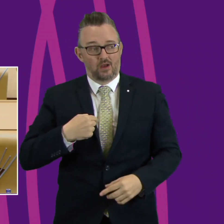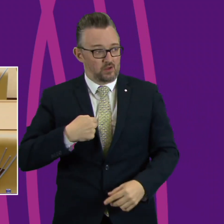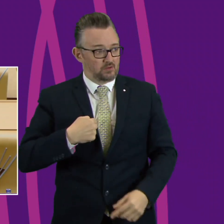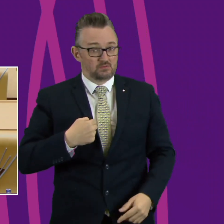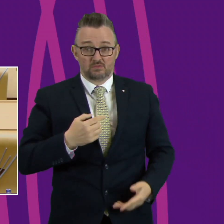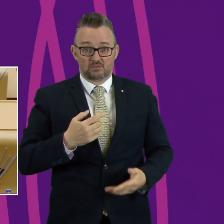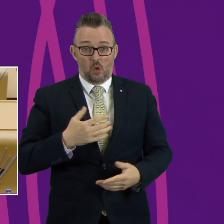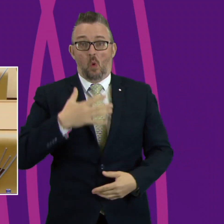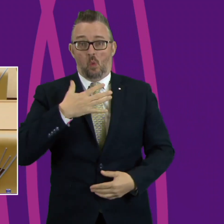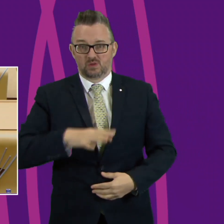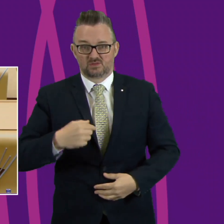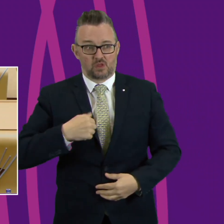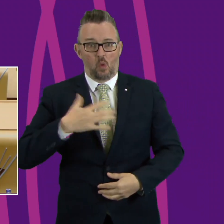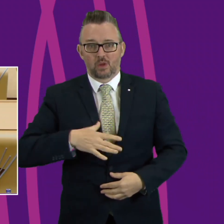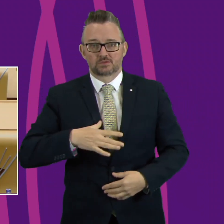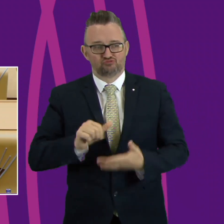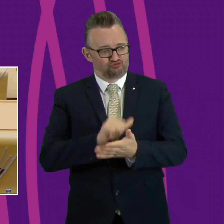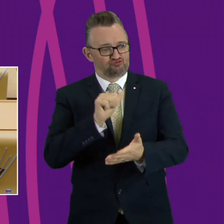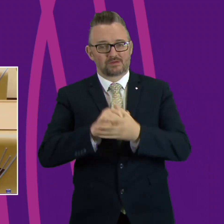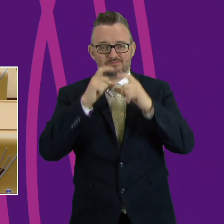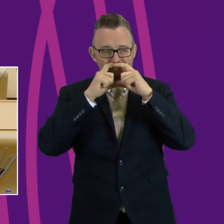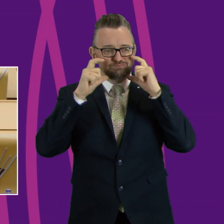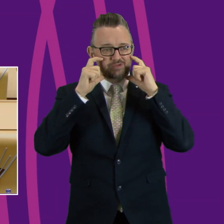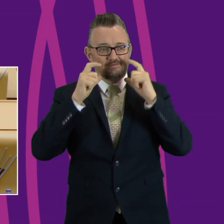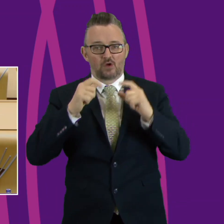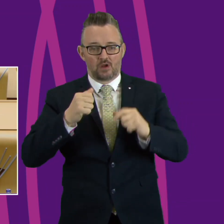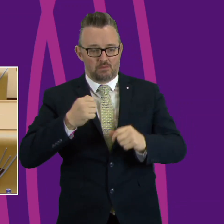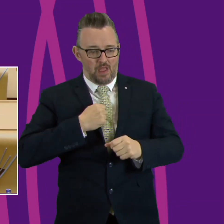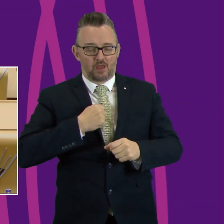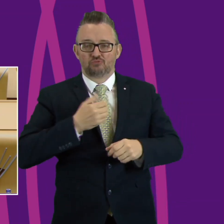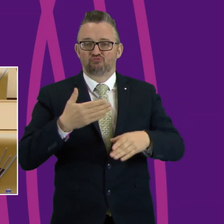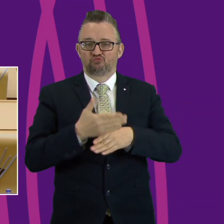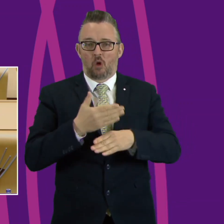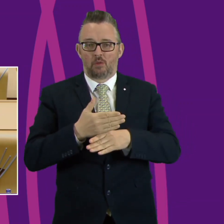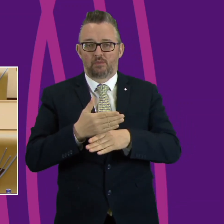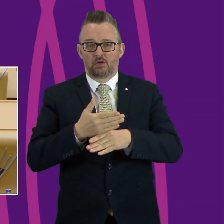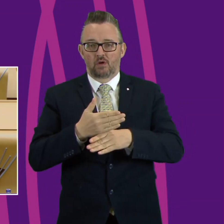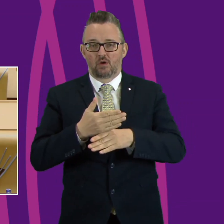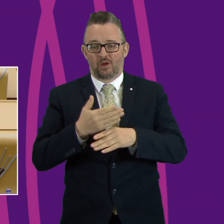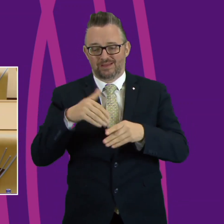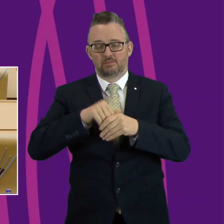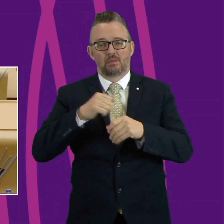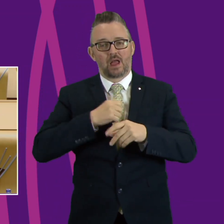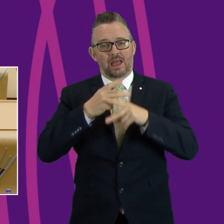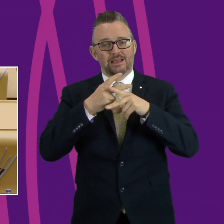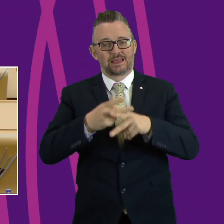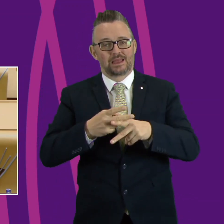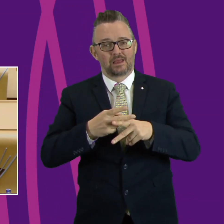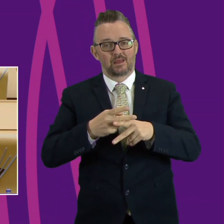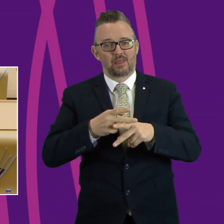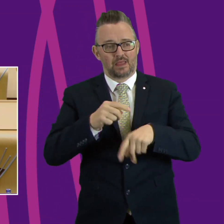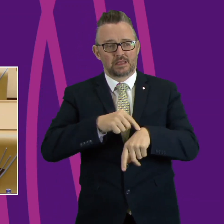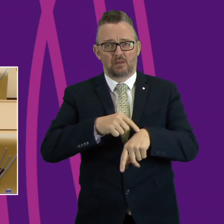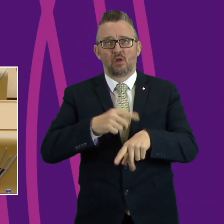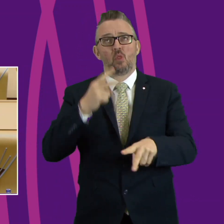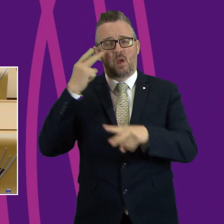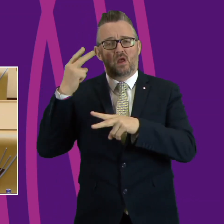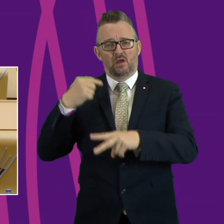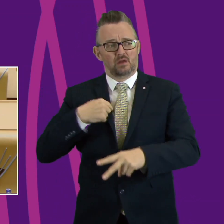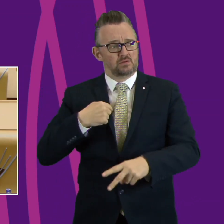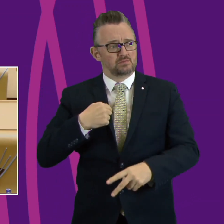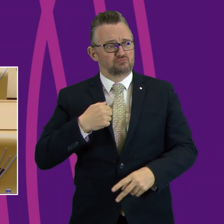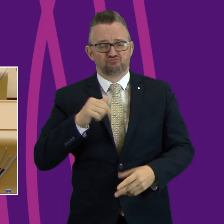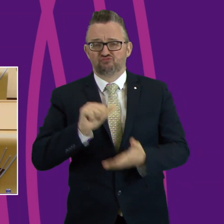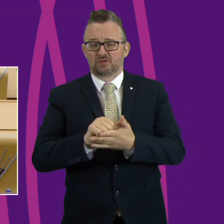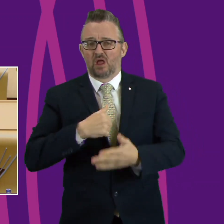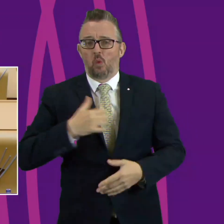the right personal protective equipment for the clinical situation or the care situation that I was working in. So